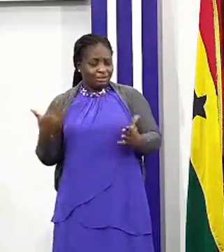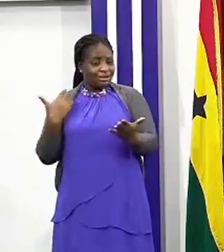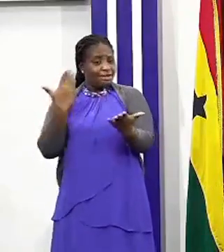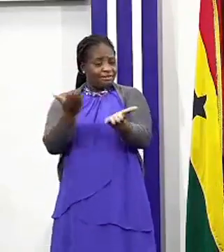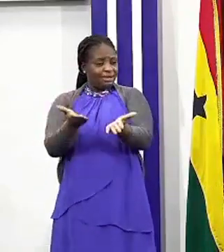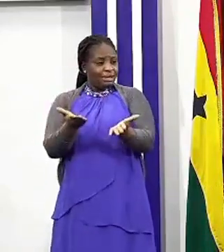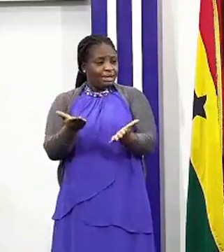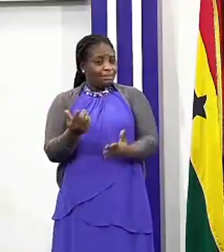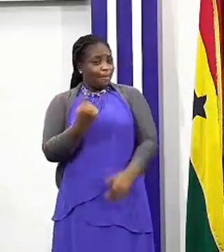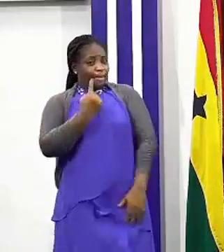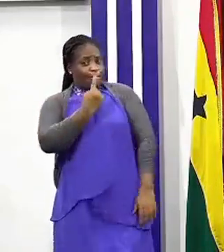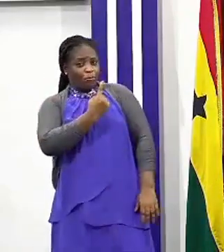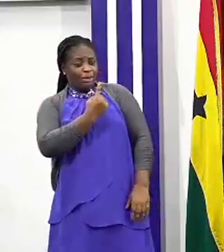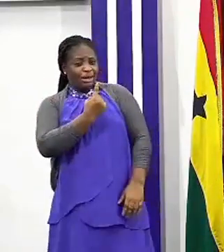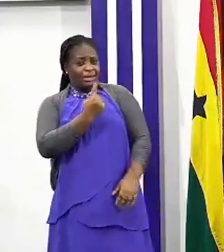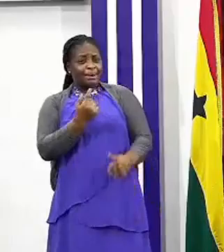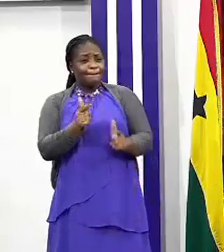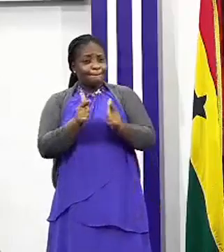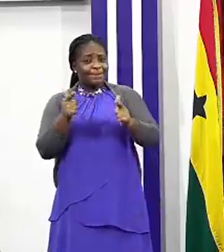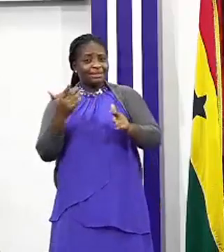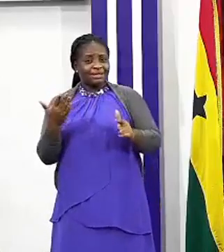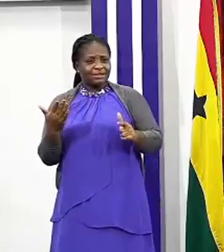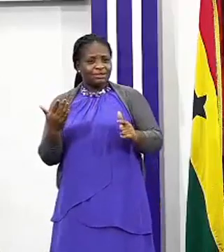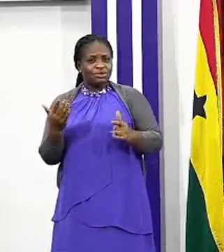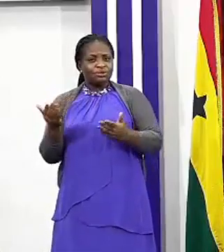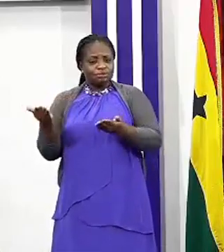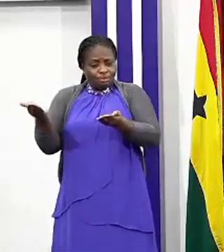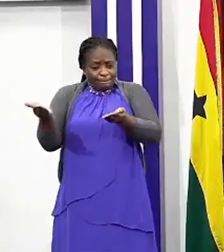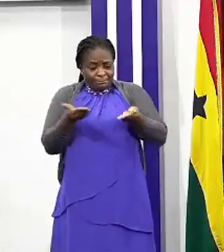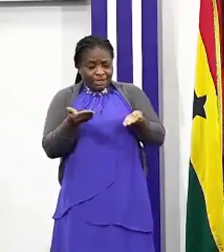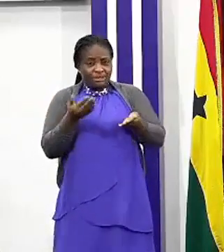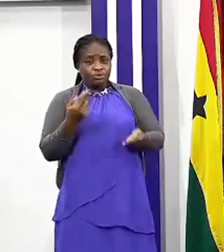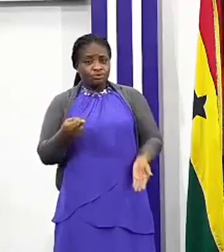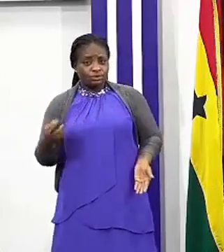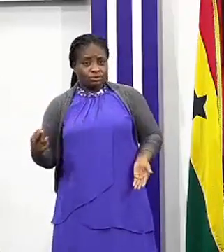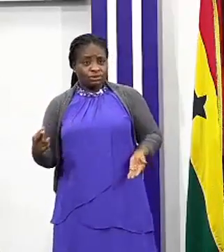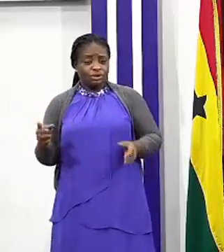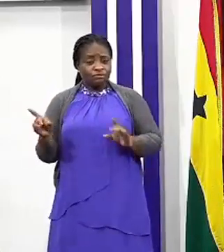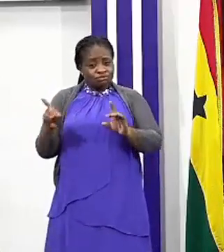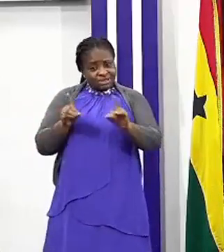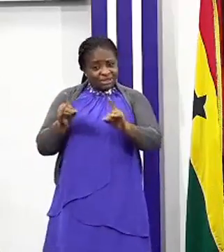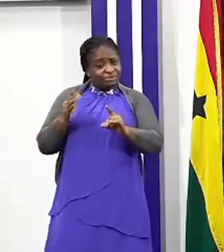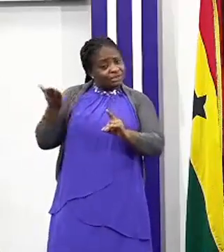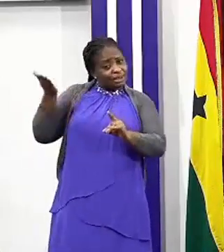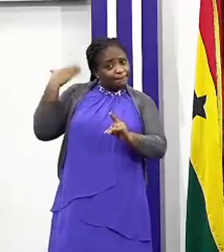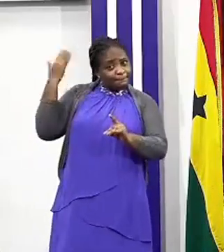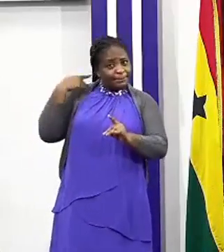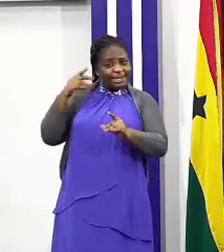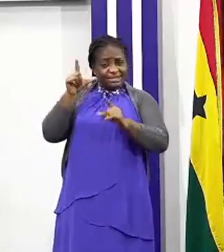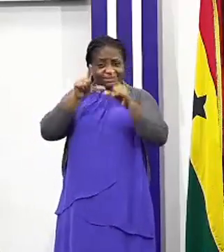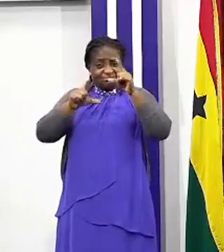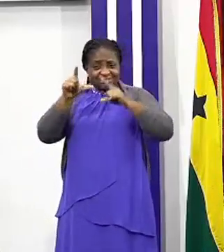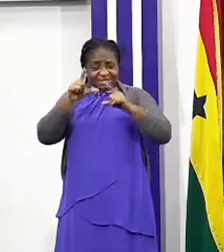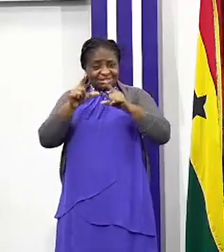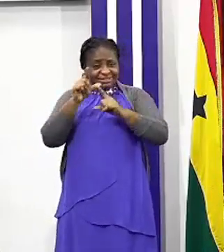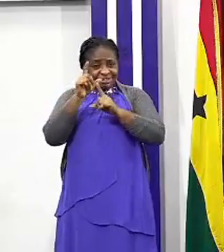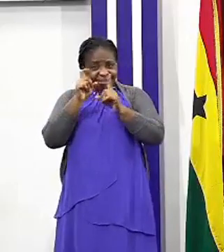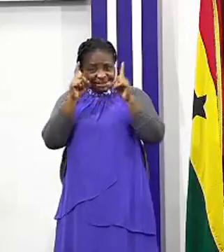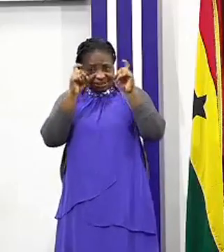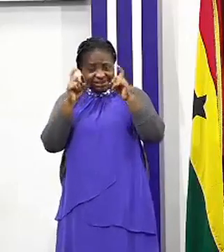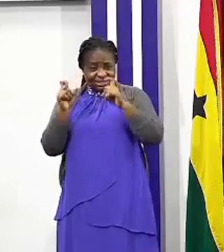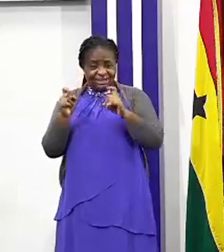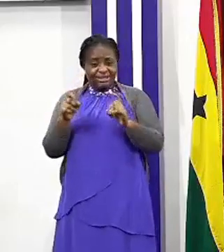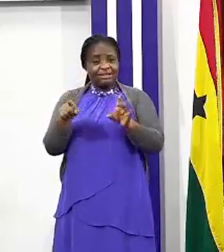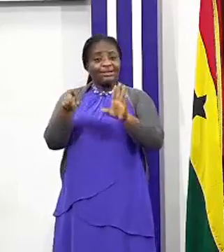one major effort is to replace those resources that we have used for the testing. And therefore, that question about the